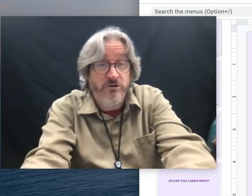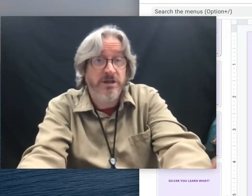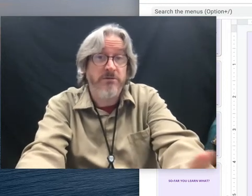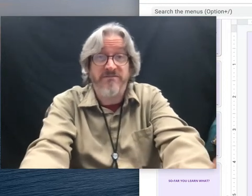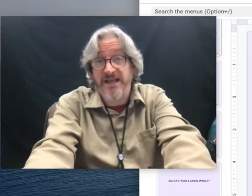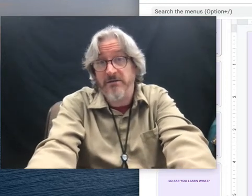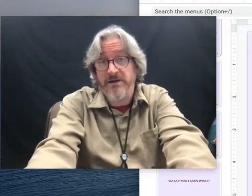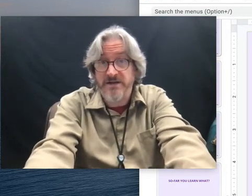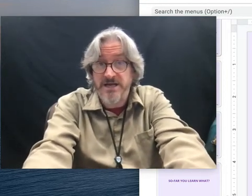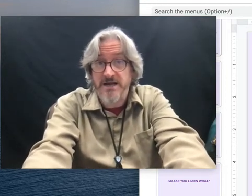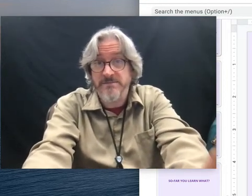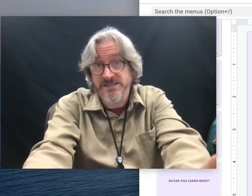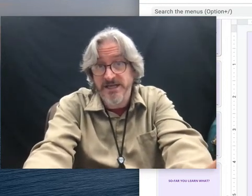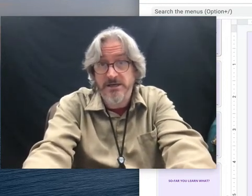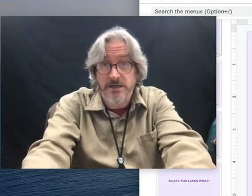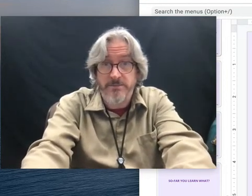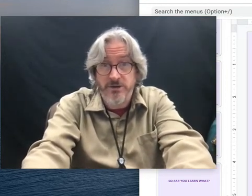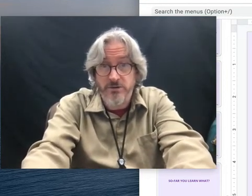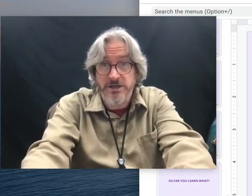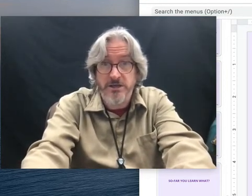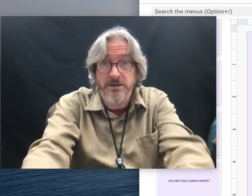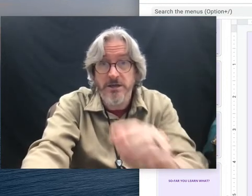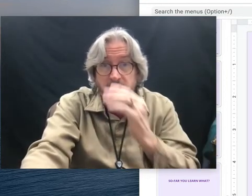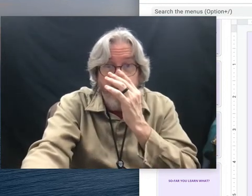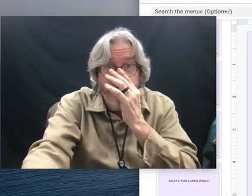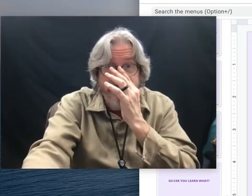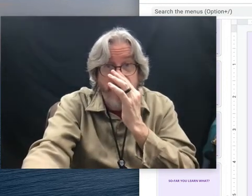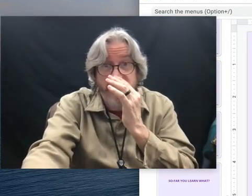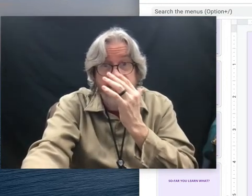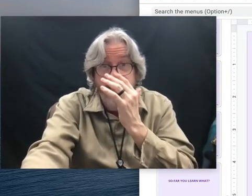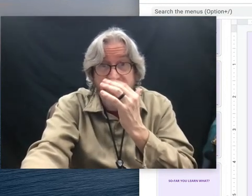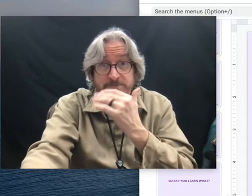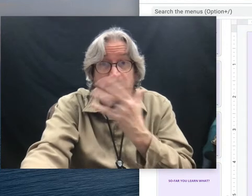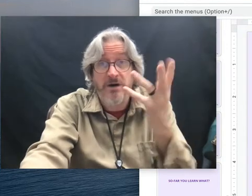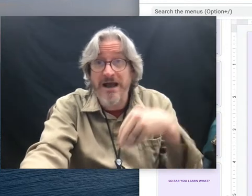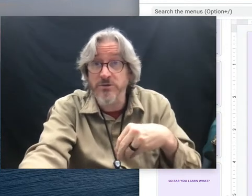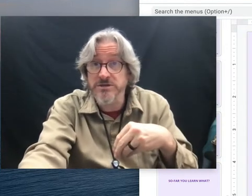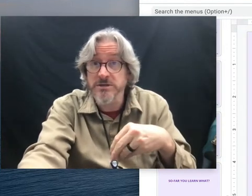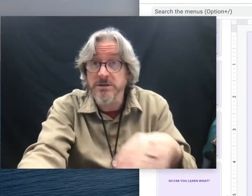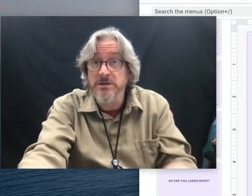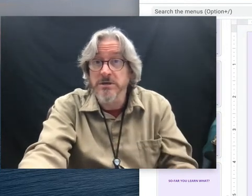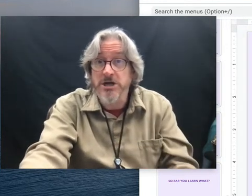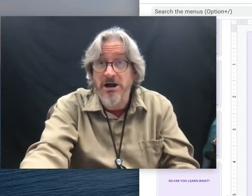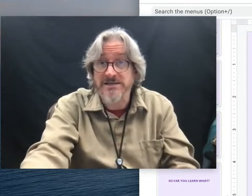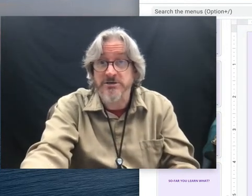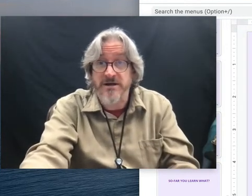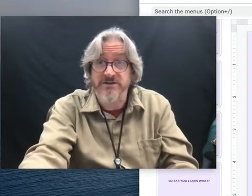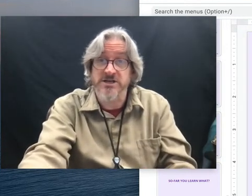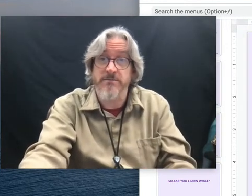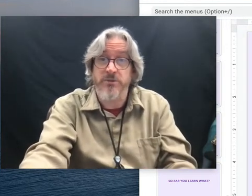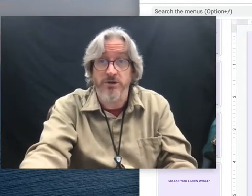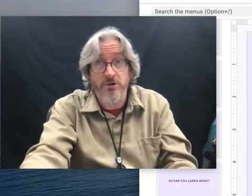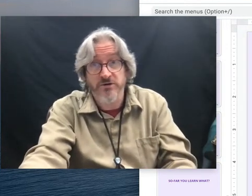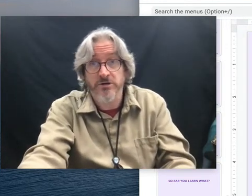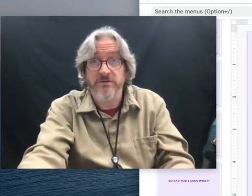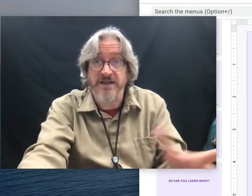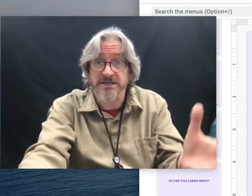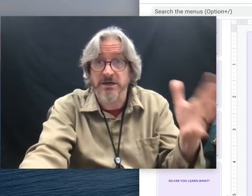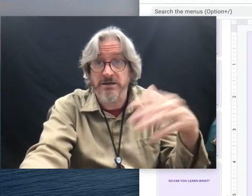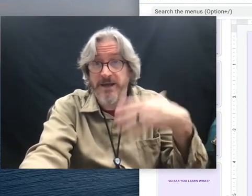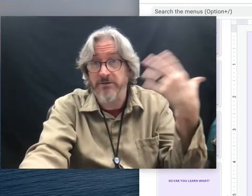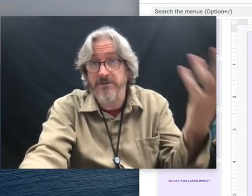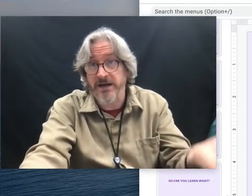Arrive early, arrive late, arrive on time, sick, cut, play hooky, breakdown, overslept, power out, car accident, traffic jam, pull over,